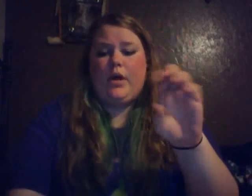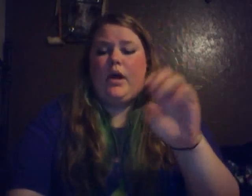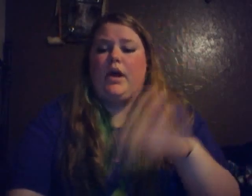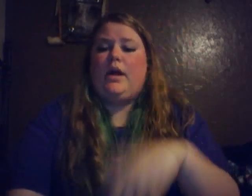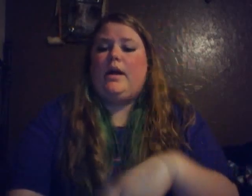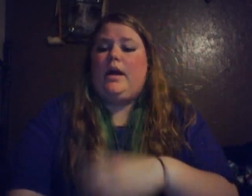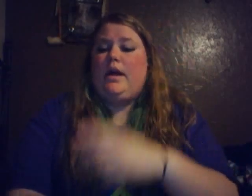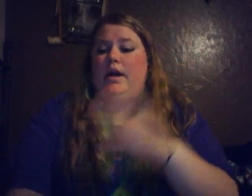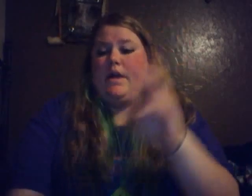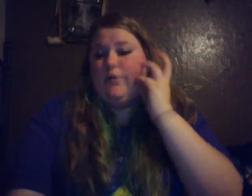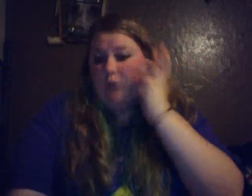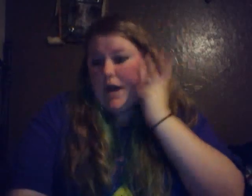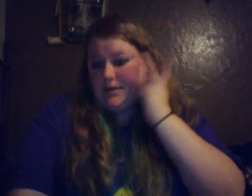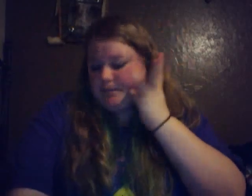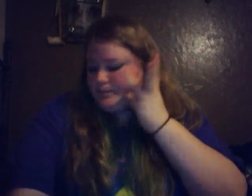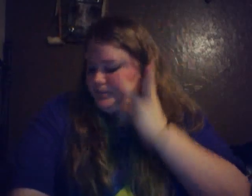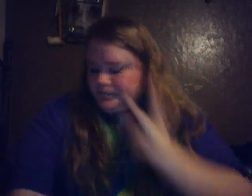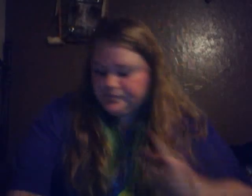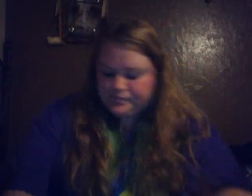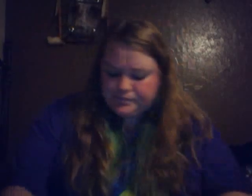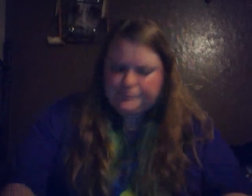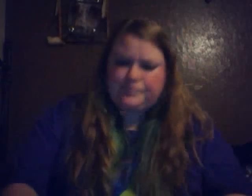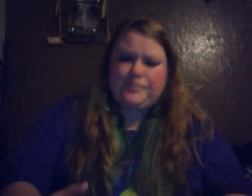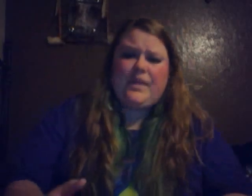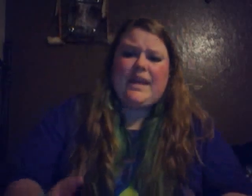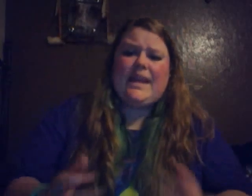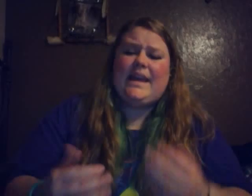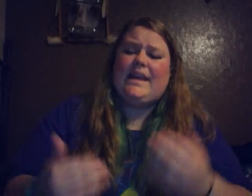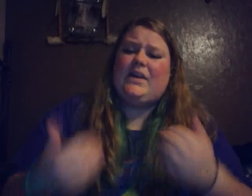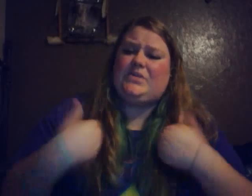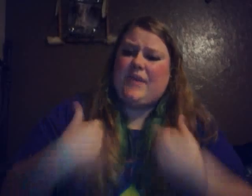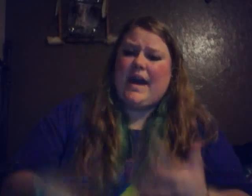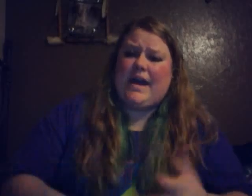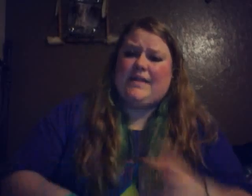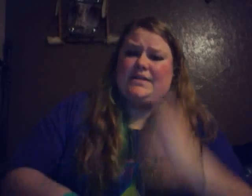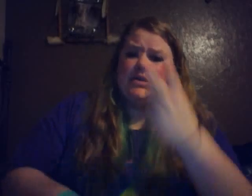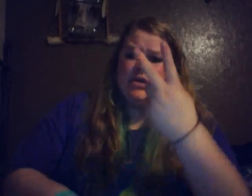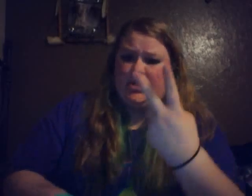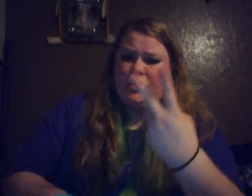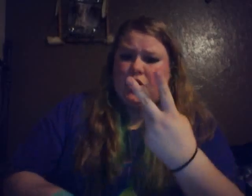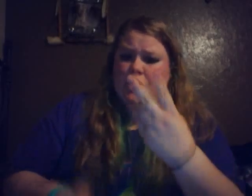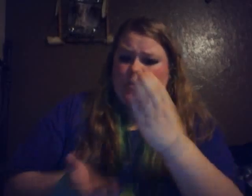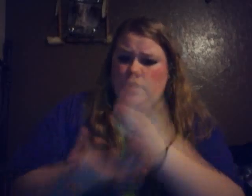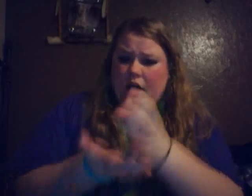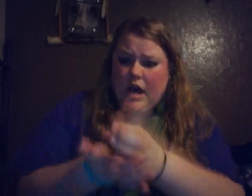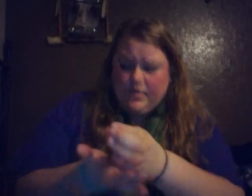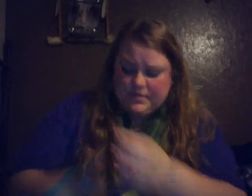of wine. It also has two cups.